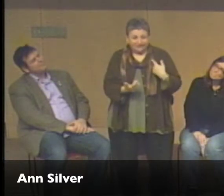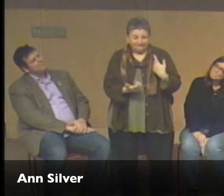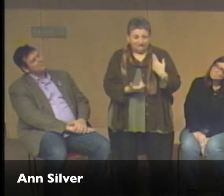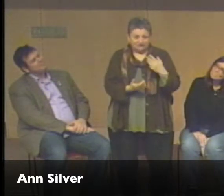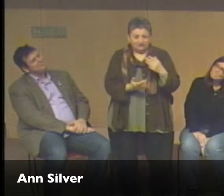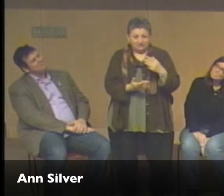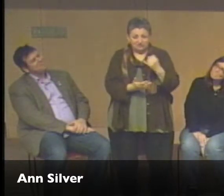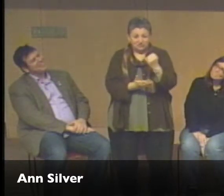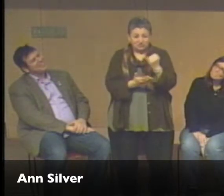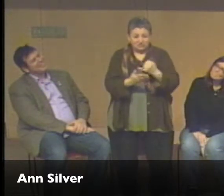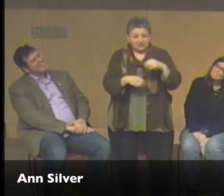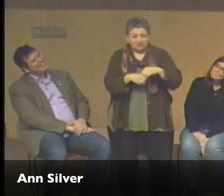That's true.